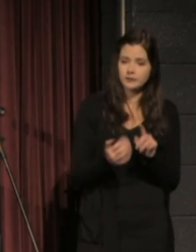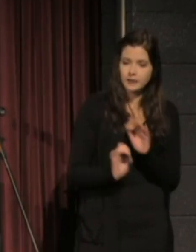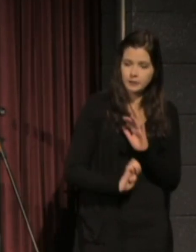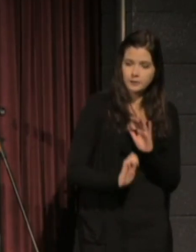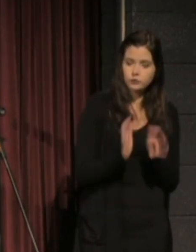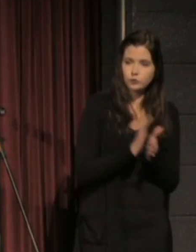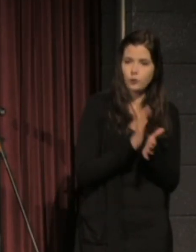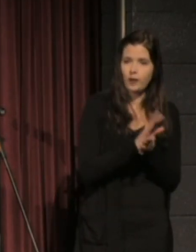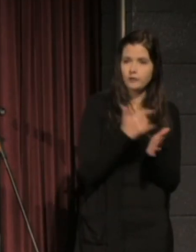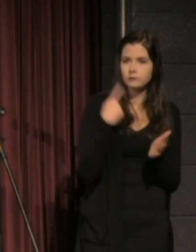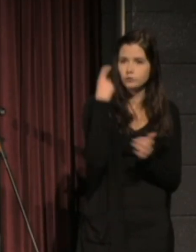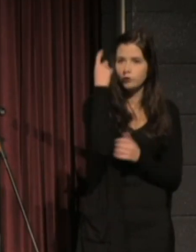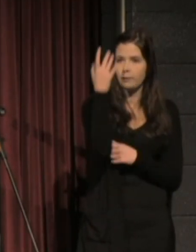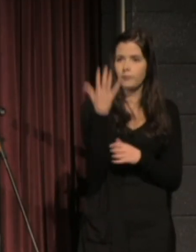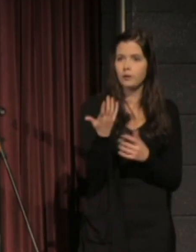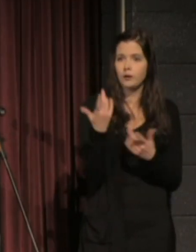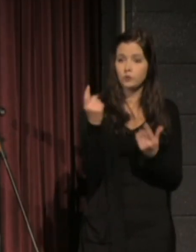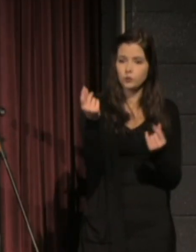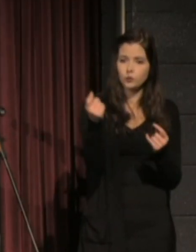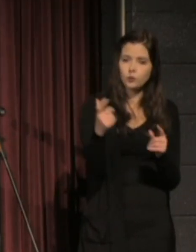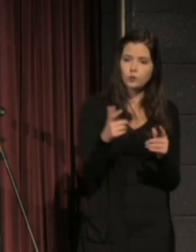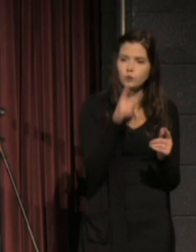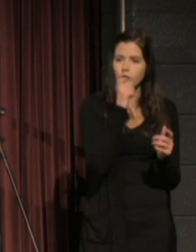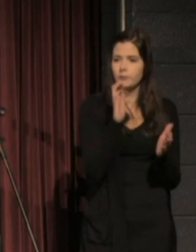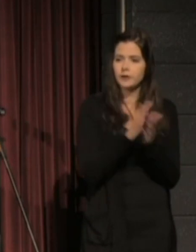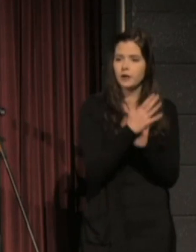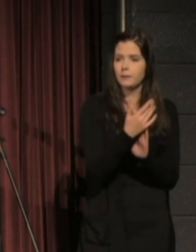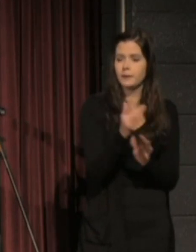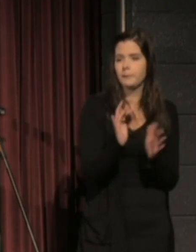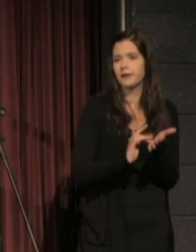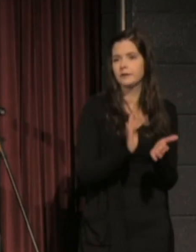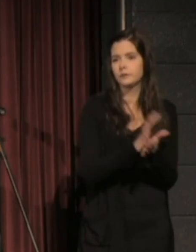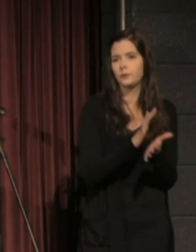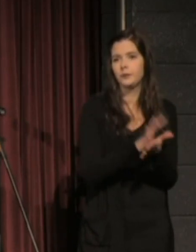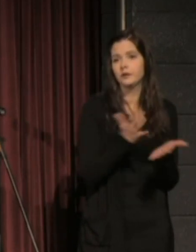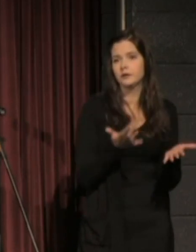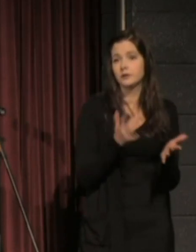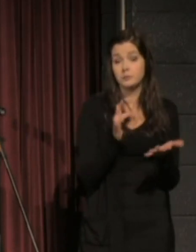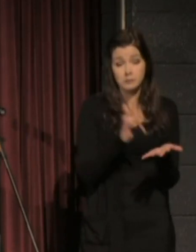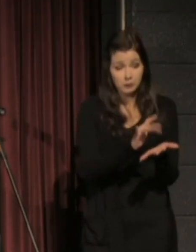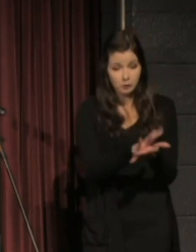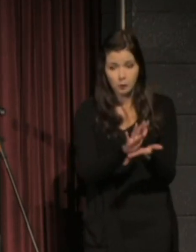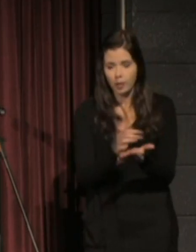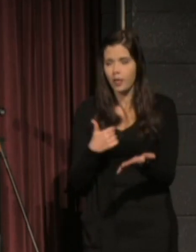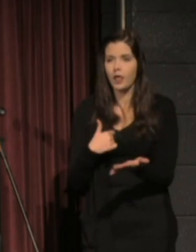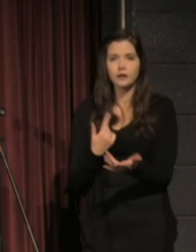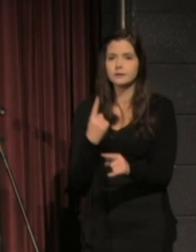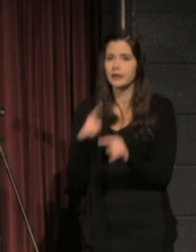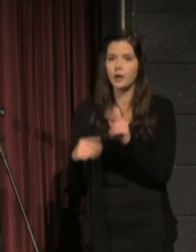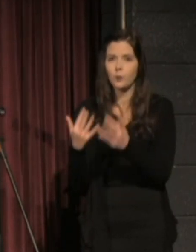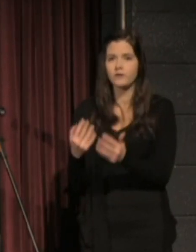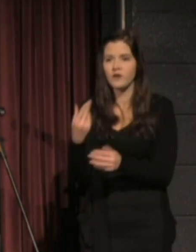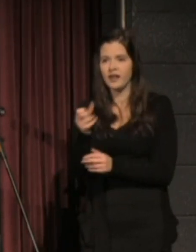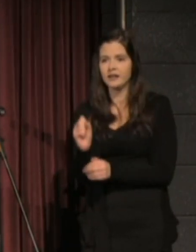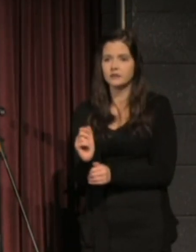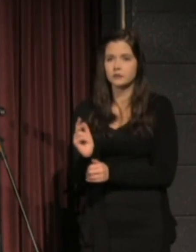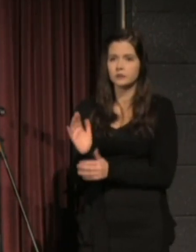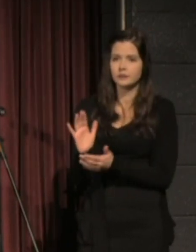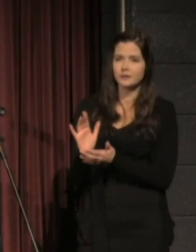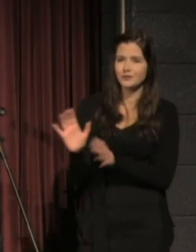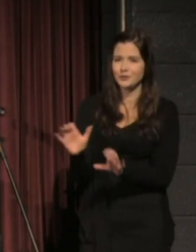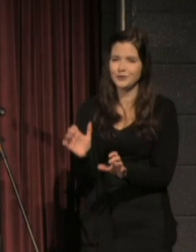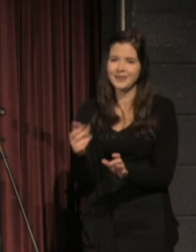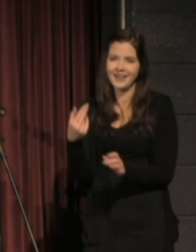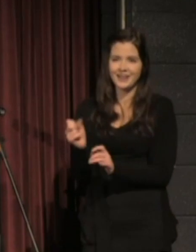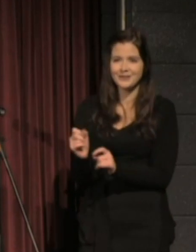would daydream about all the things I would do and who I would be in middle school. In middle school, I could not wait for high school and do all the cool